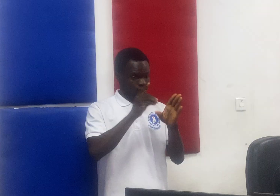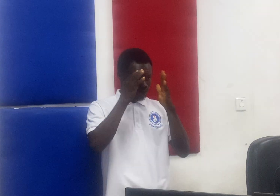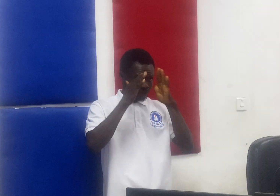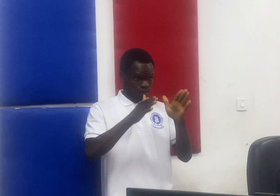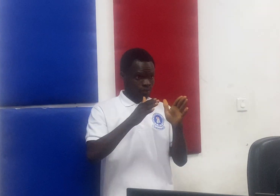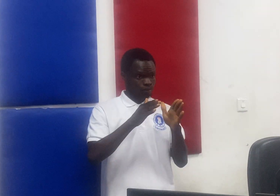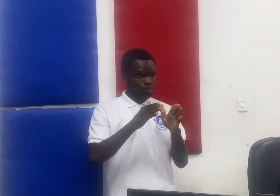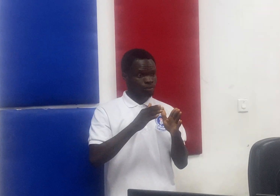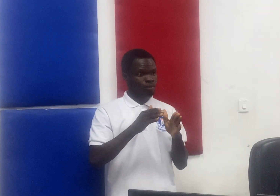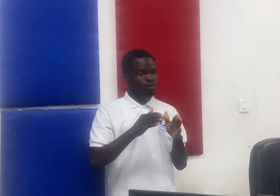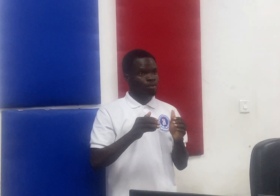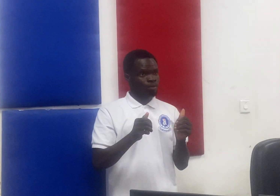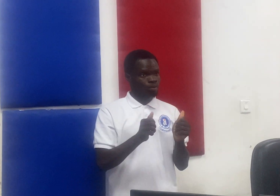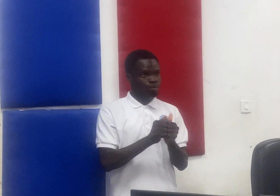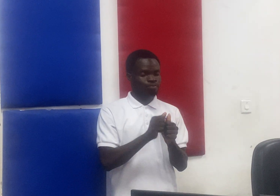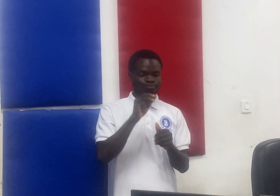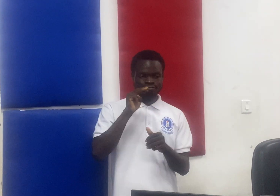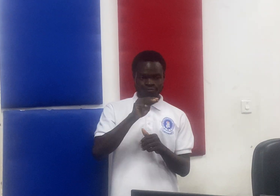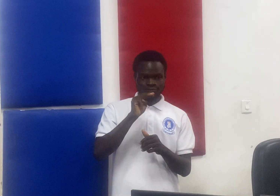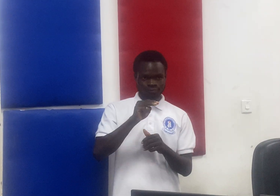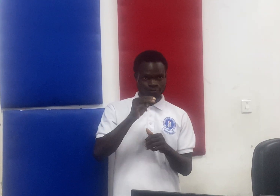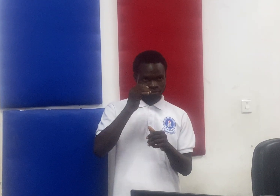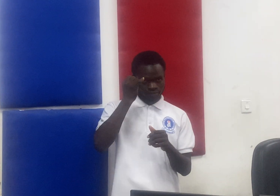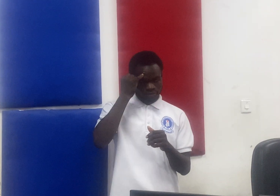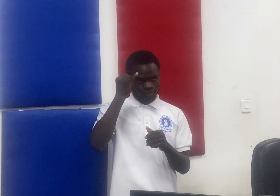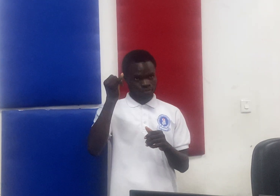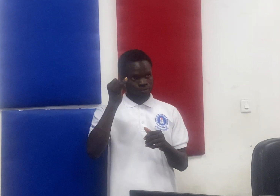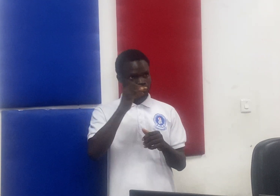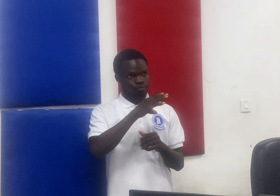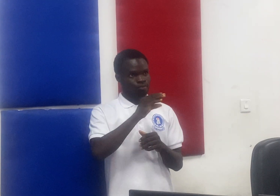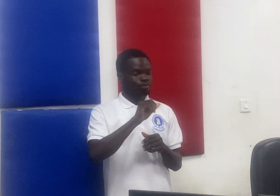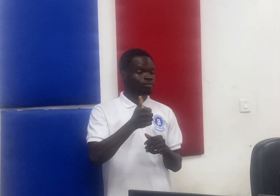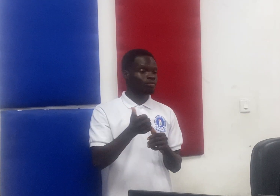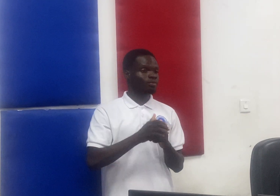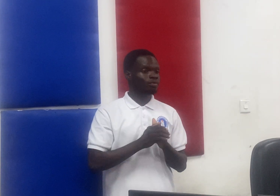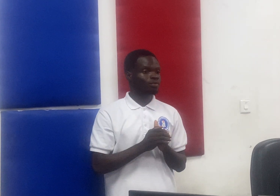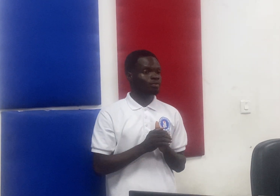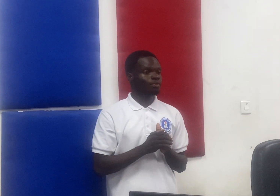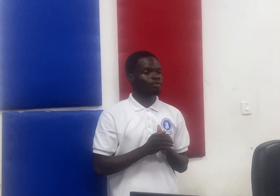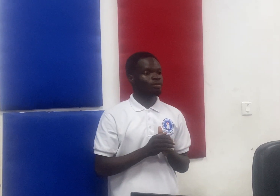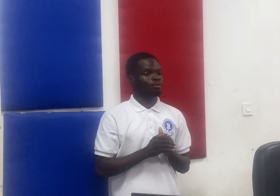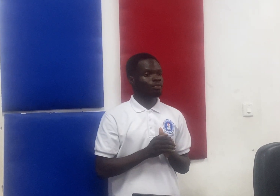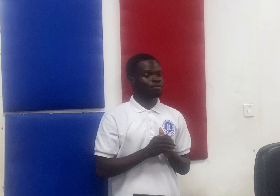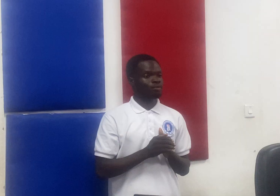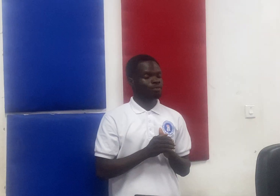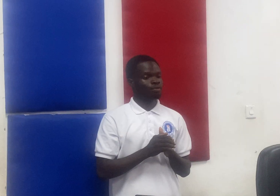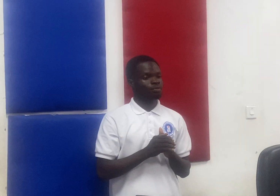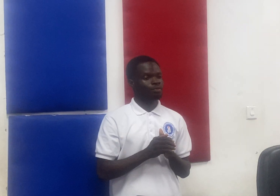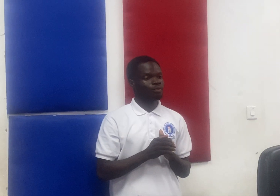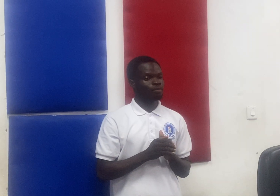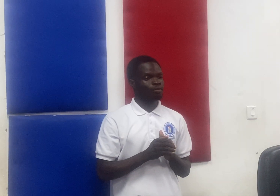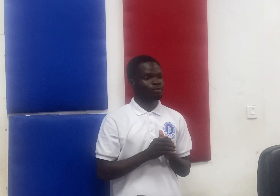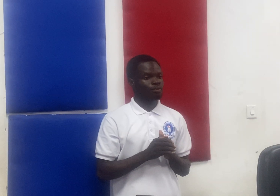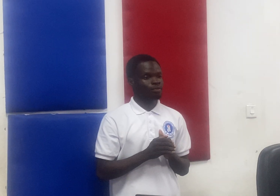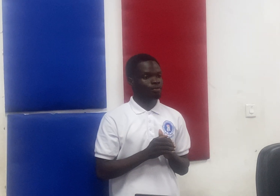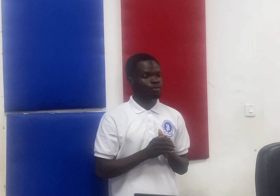your feedback, ideas, critiques, updates, and many others. I deem it a